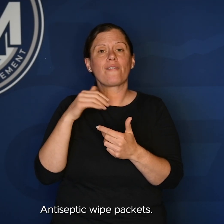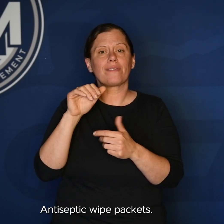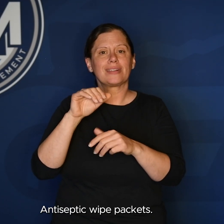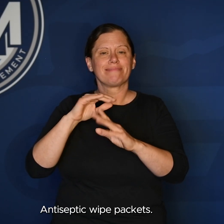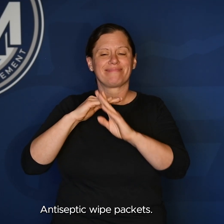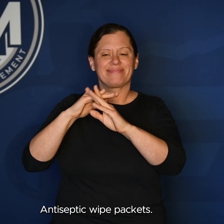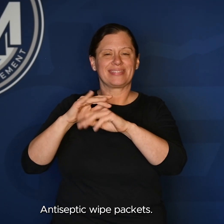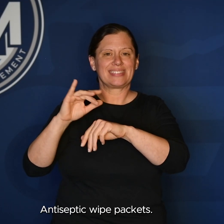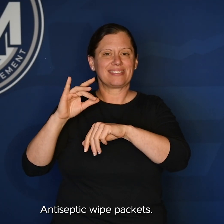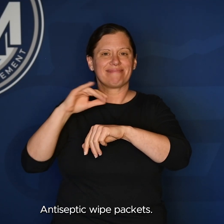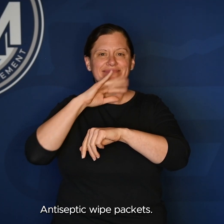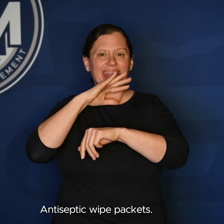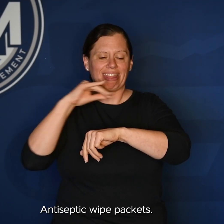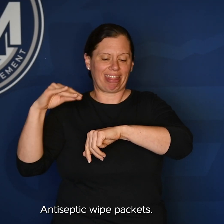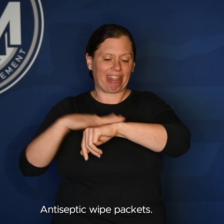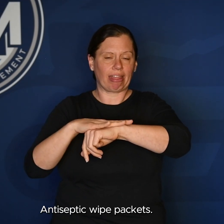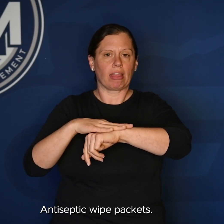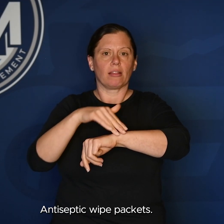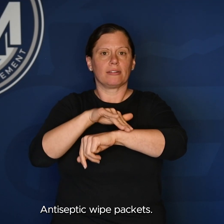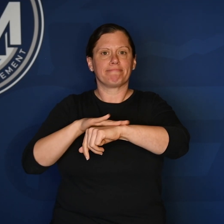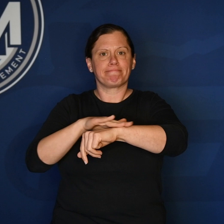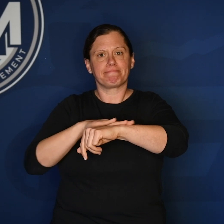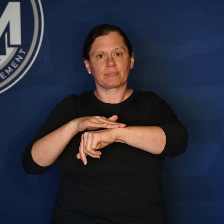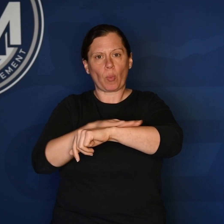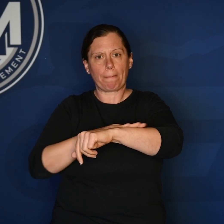antiseptic wipe packets,